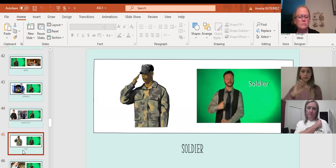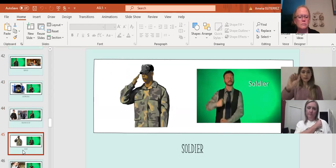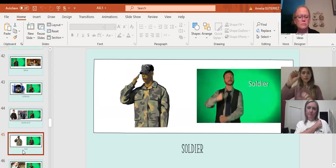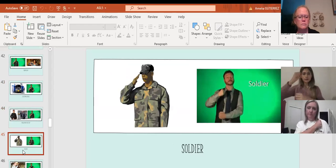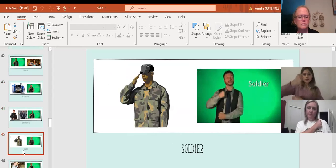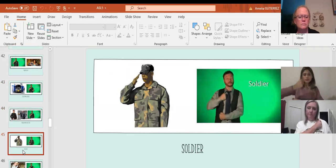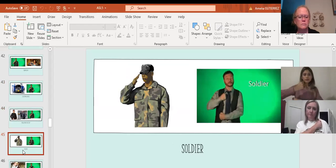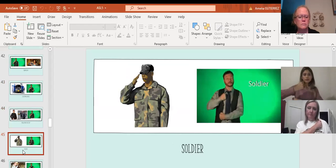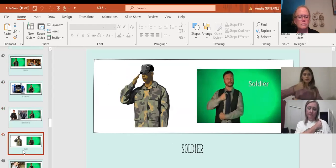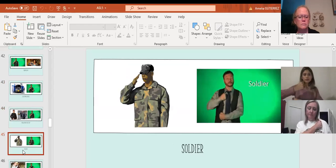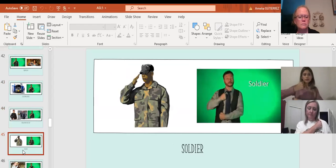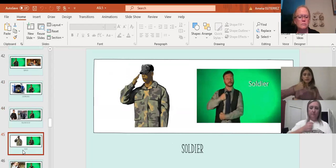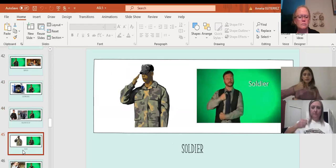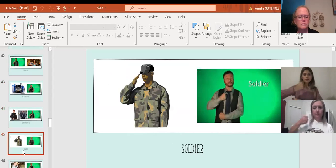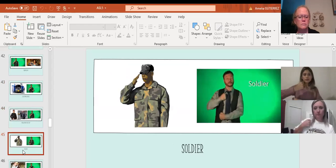Soldier.